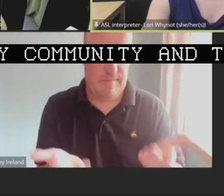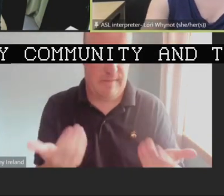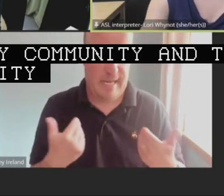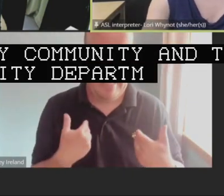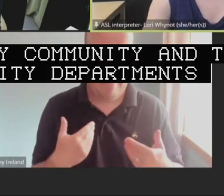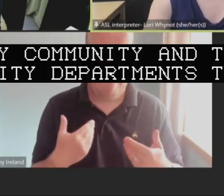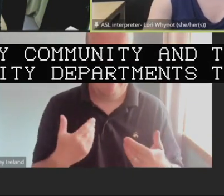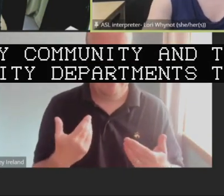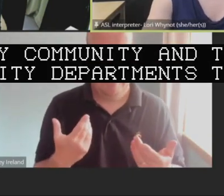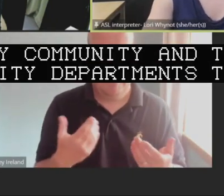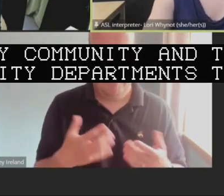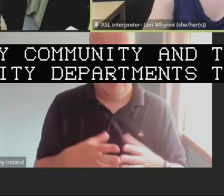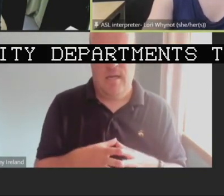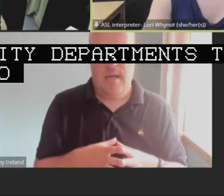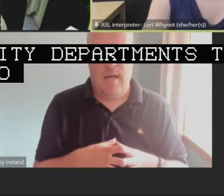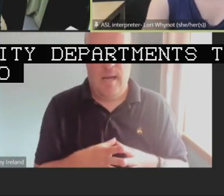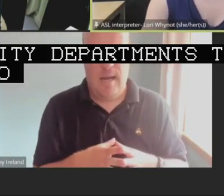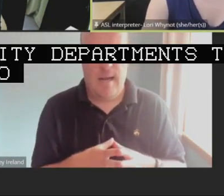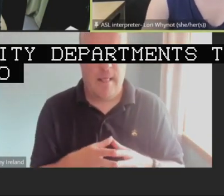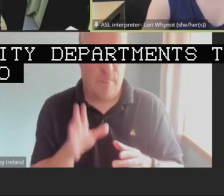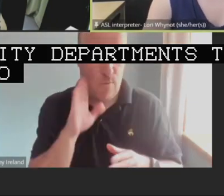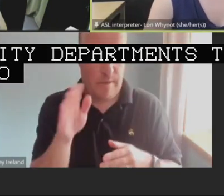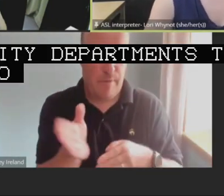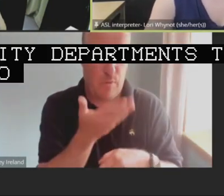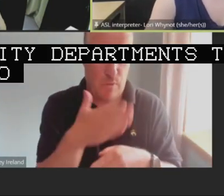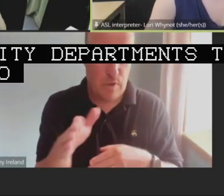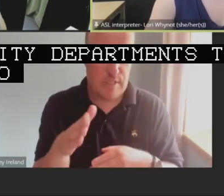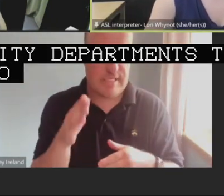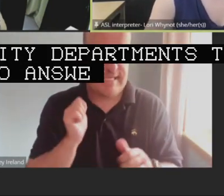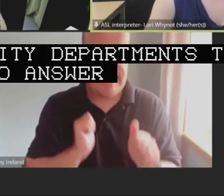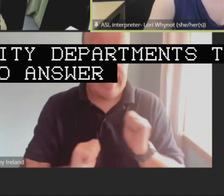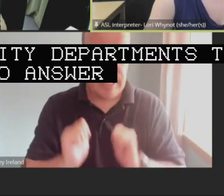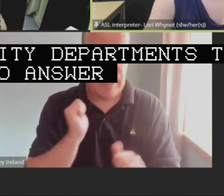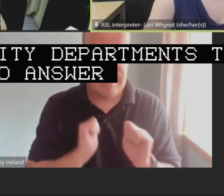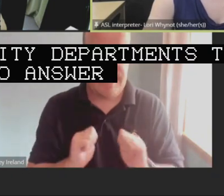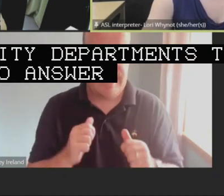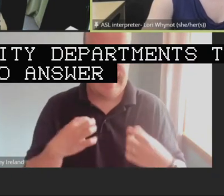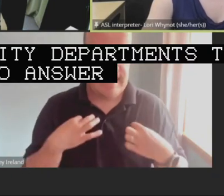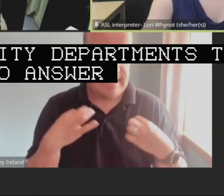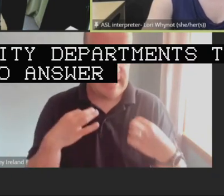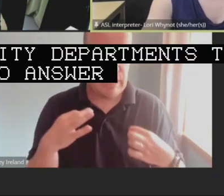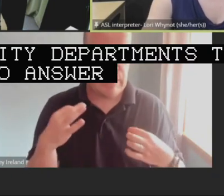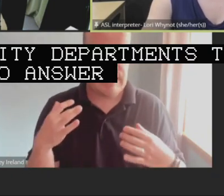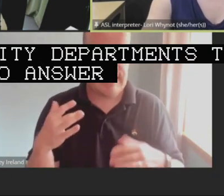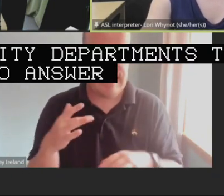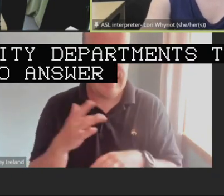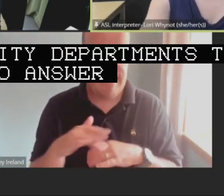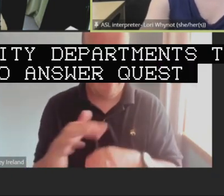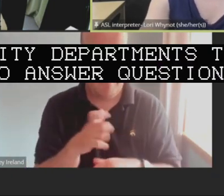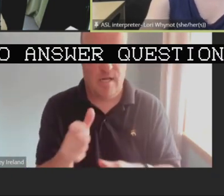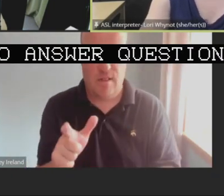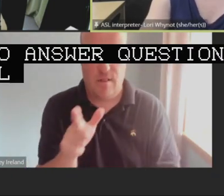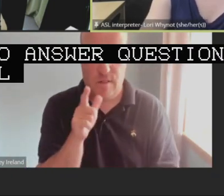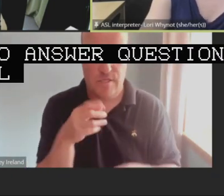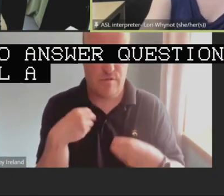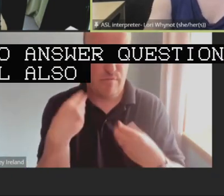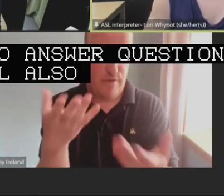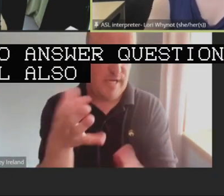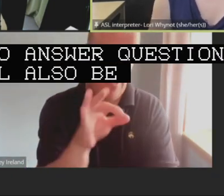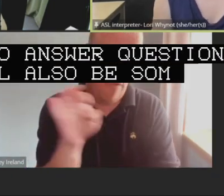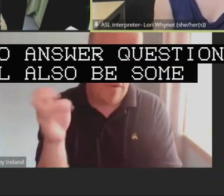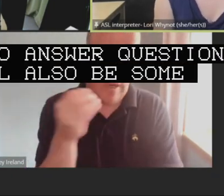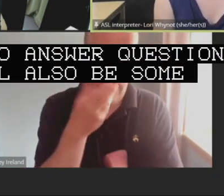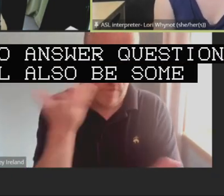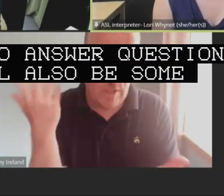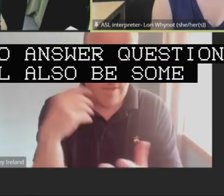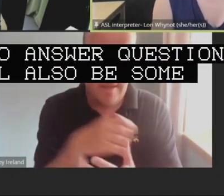answer questions at the ADA celebration day. There'll also be some music, some t-shirts,